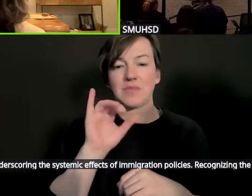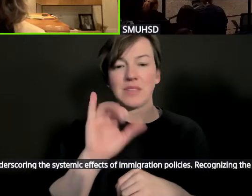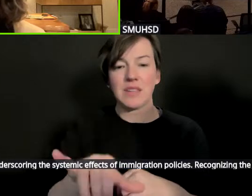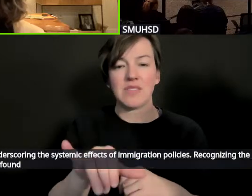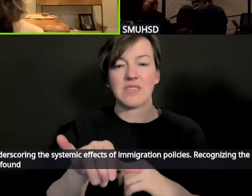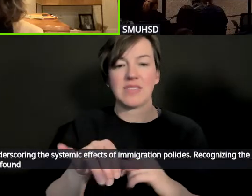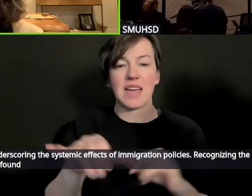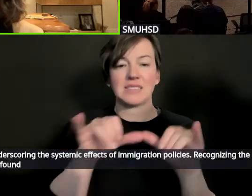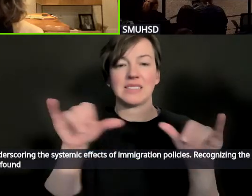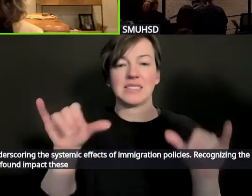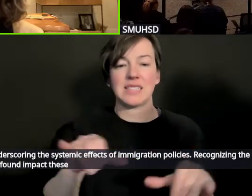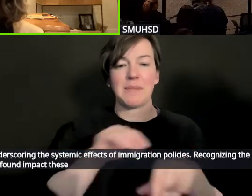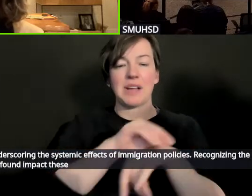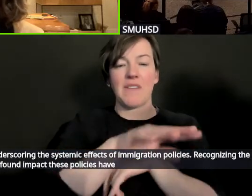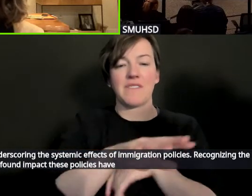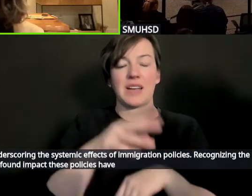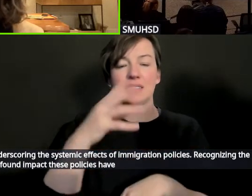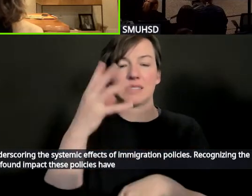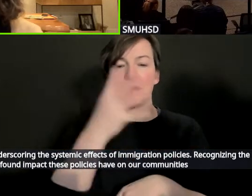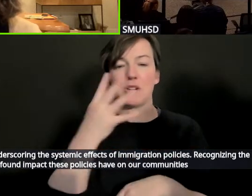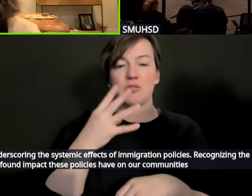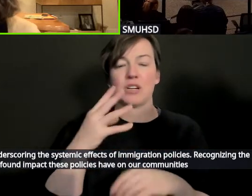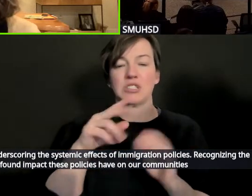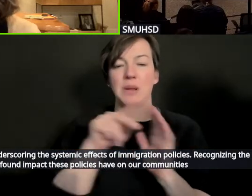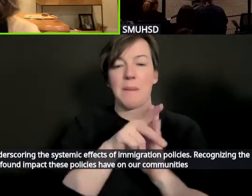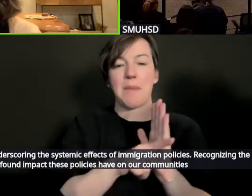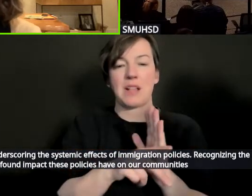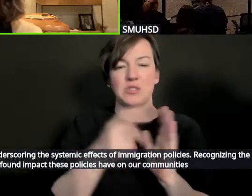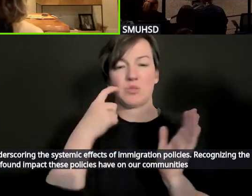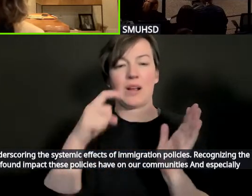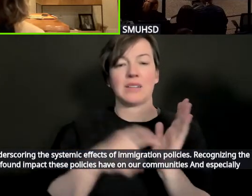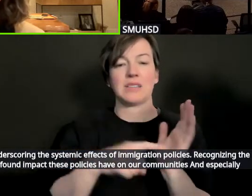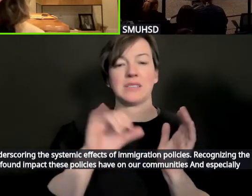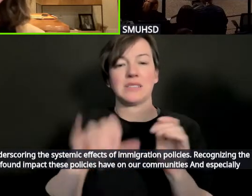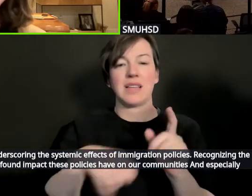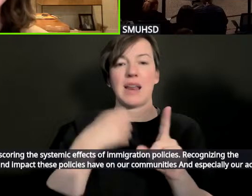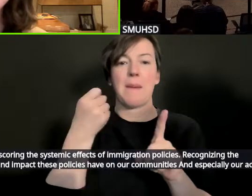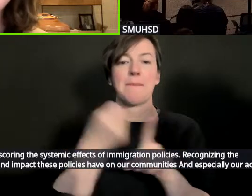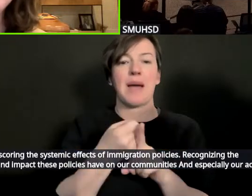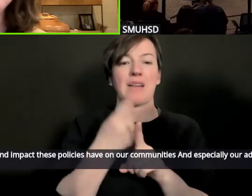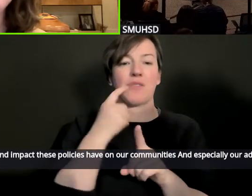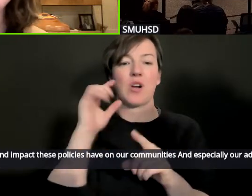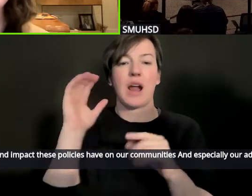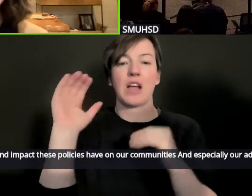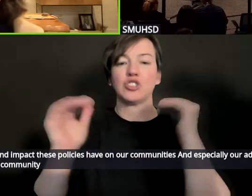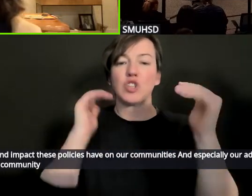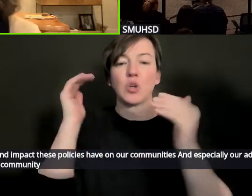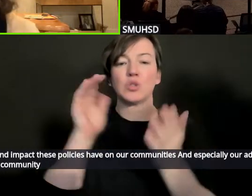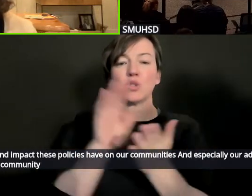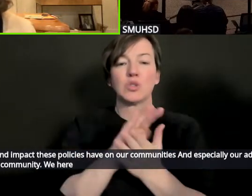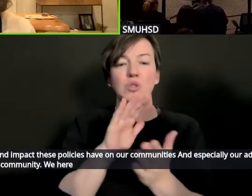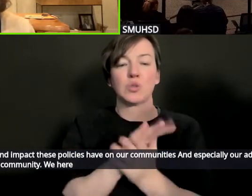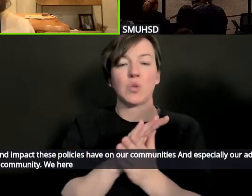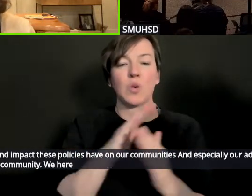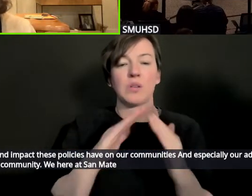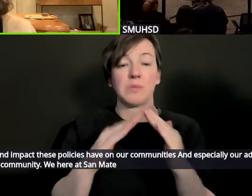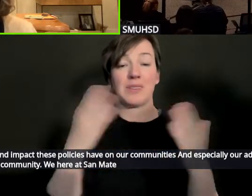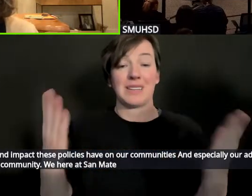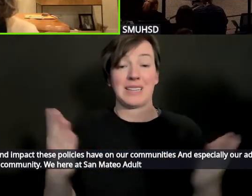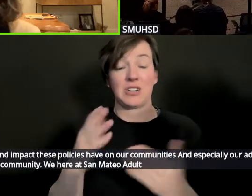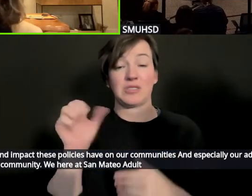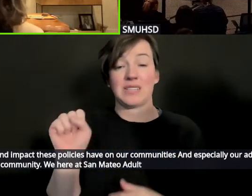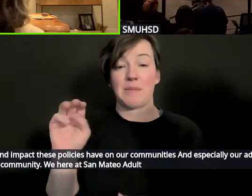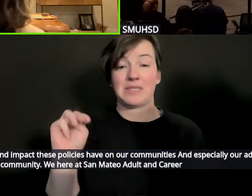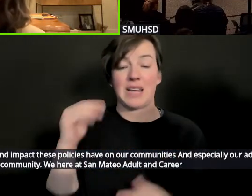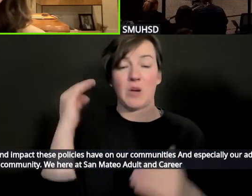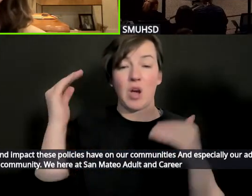these policies have on our communities, and especially our adult school community, we here at San Mateo Adult and Career